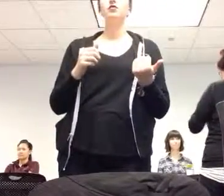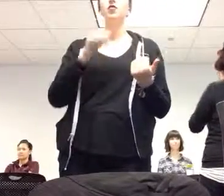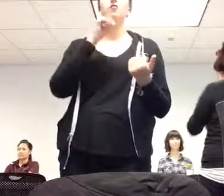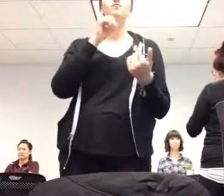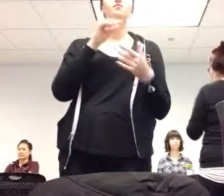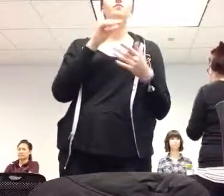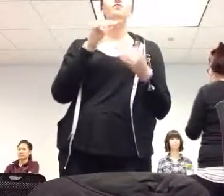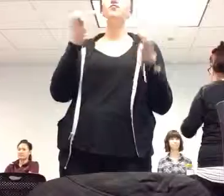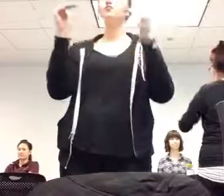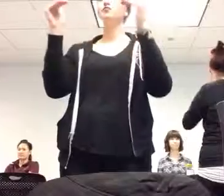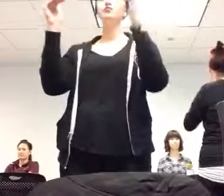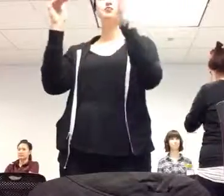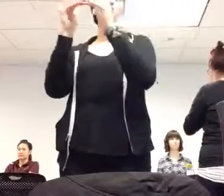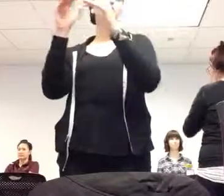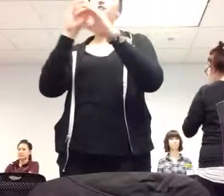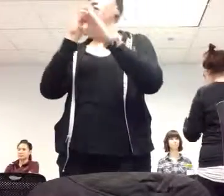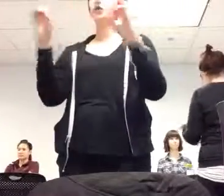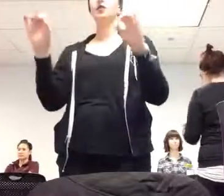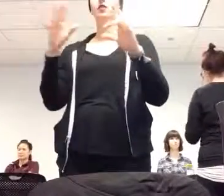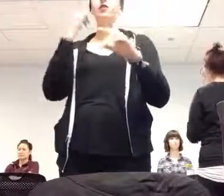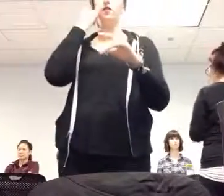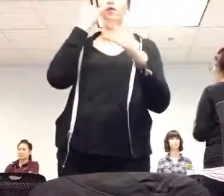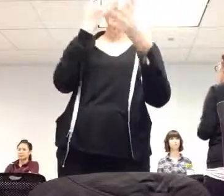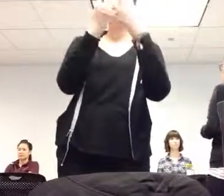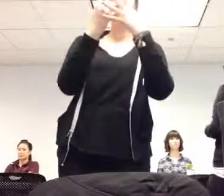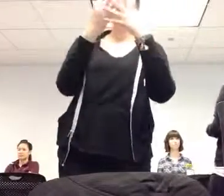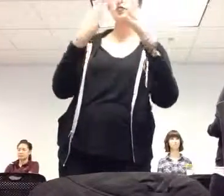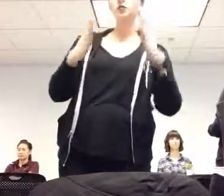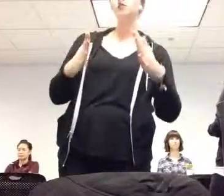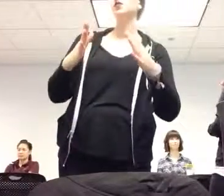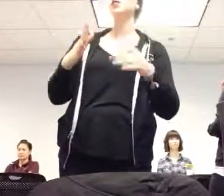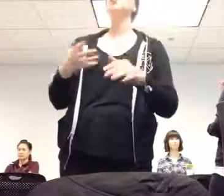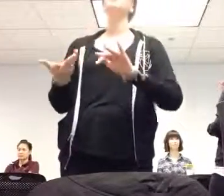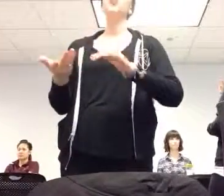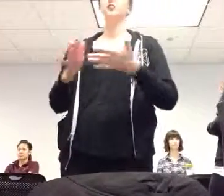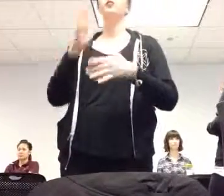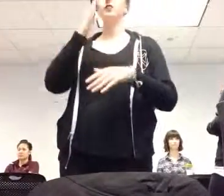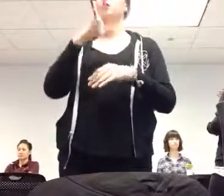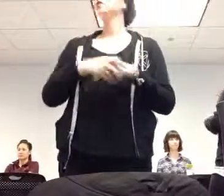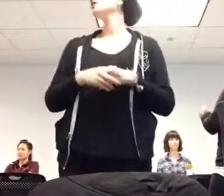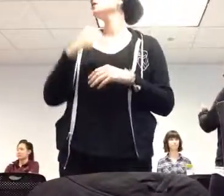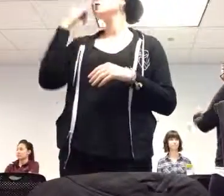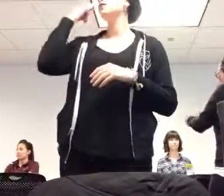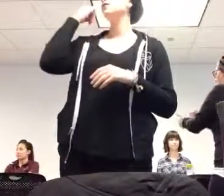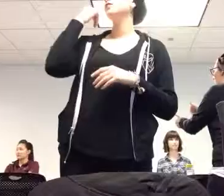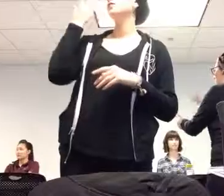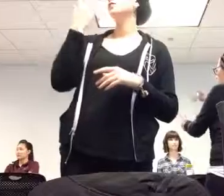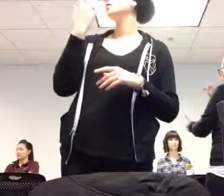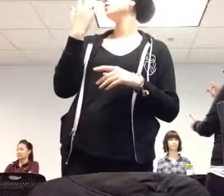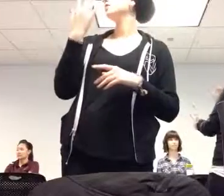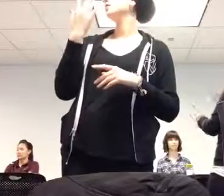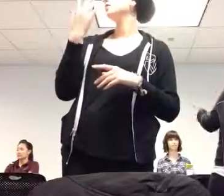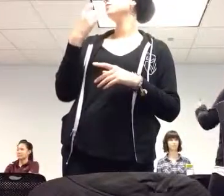Ben? If the Soviets followed the scorched earth policy, they probably destroyed a lot of their own stuff. Okay,